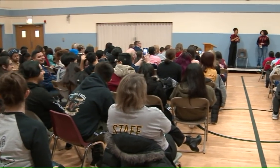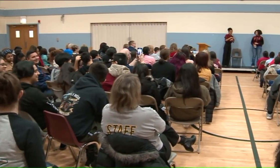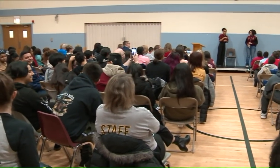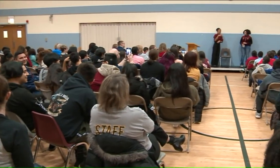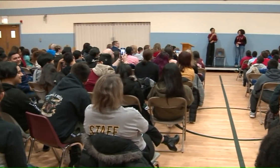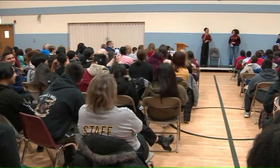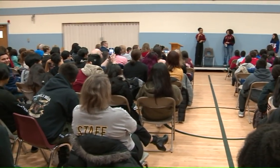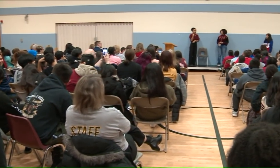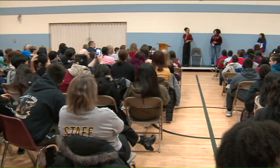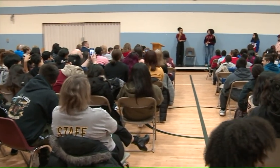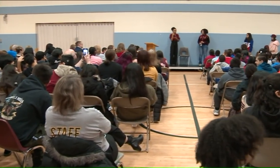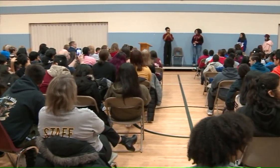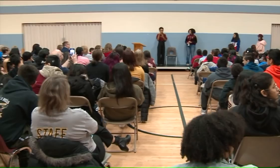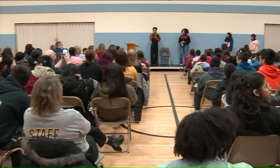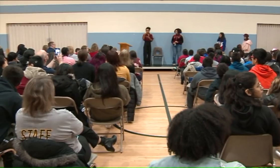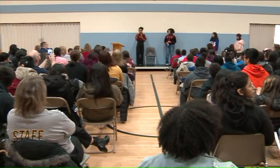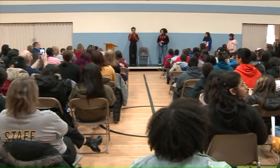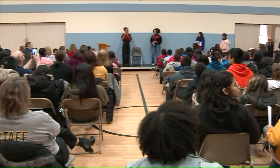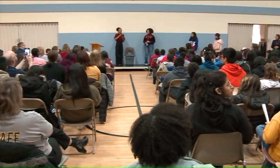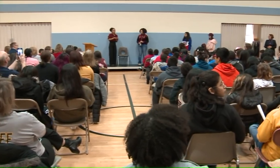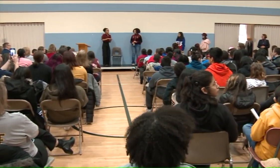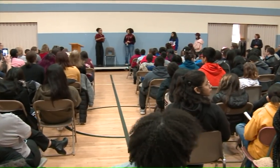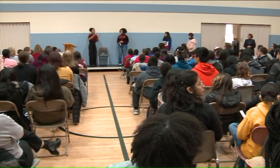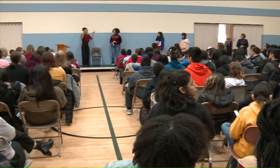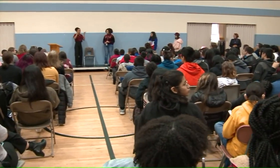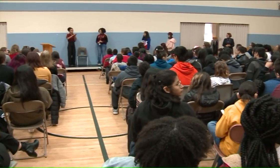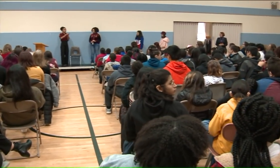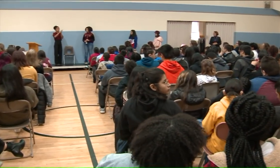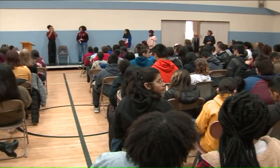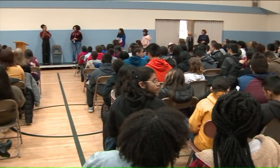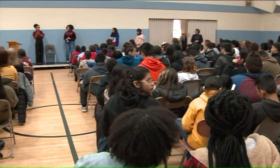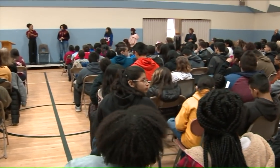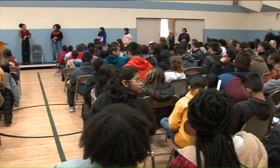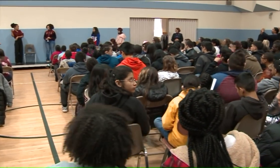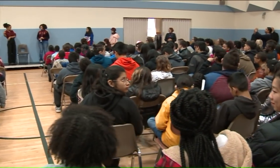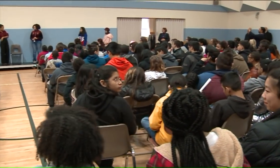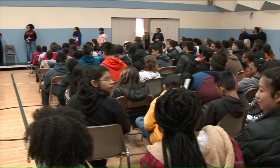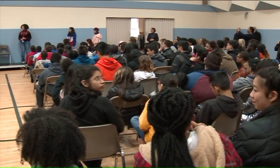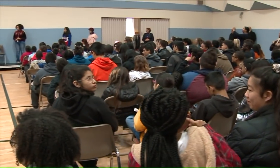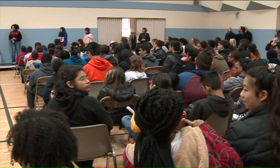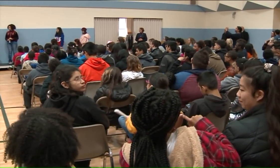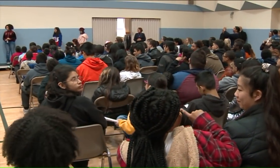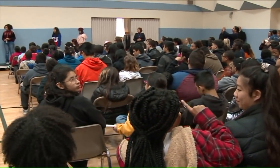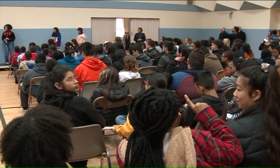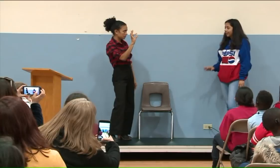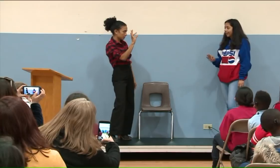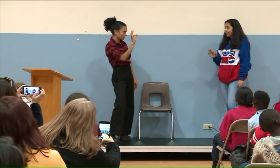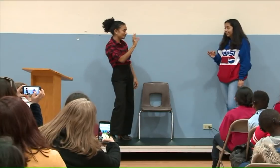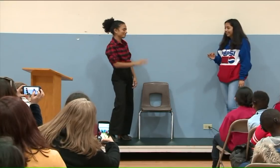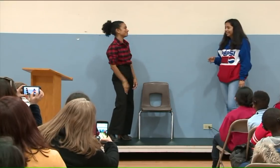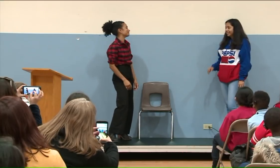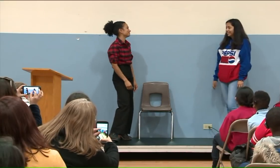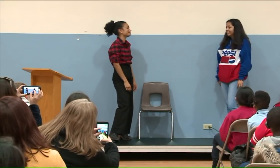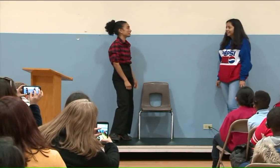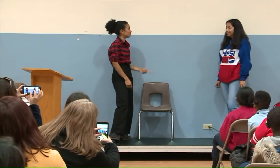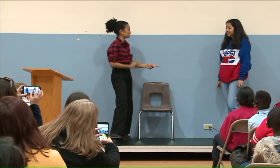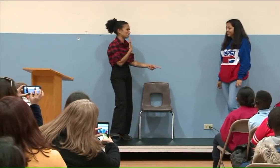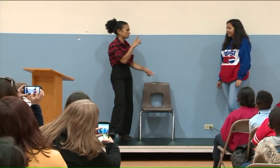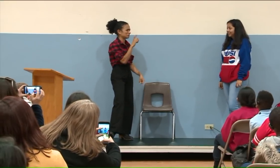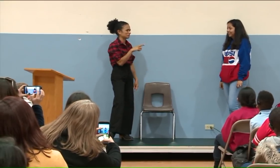students, try to connect with them, and share my positive experiences with them. I wanted to show students that there is hope. What